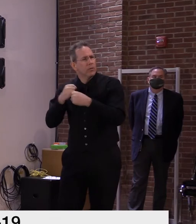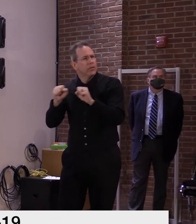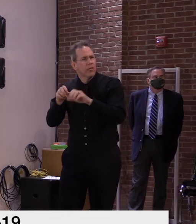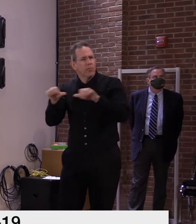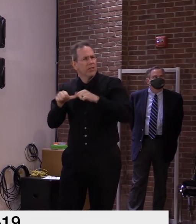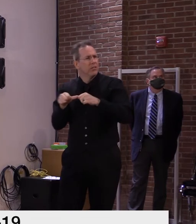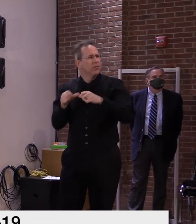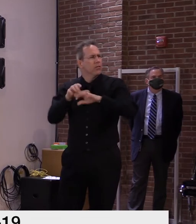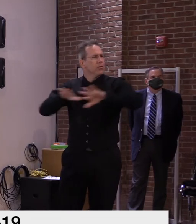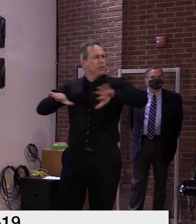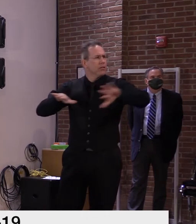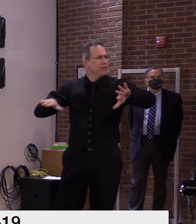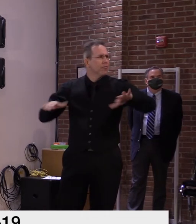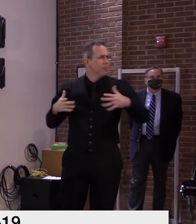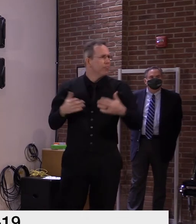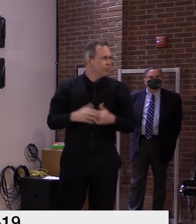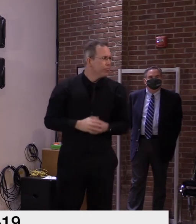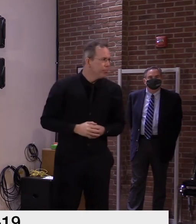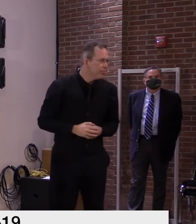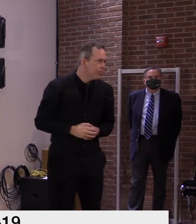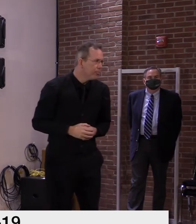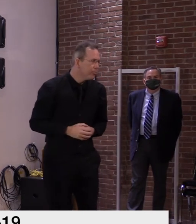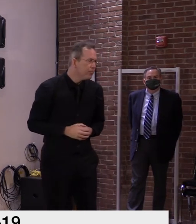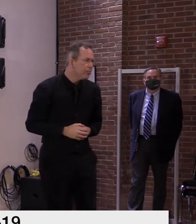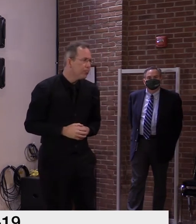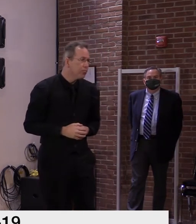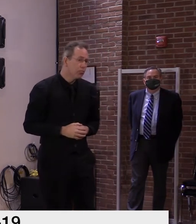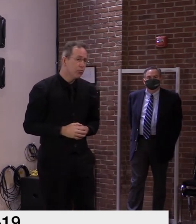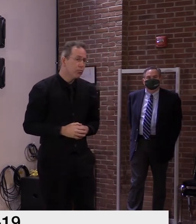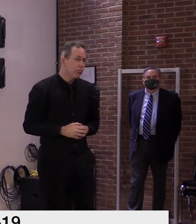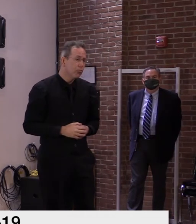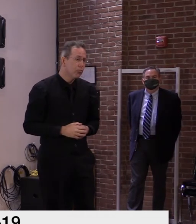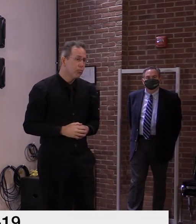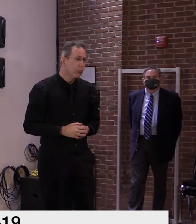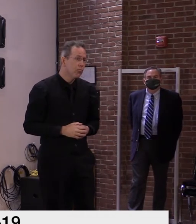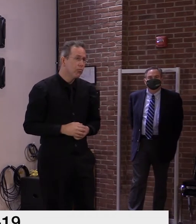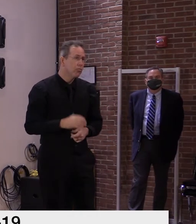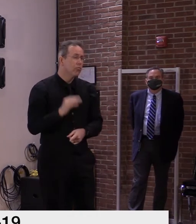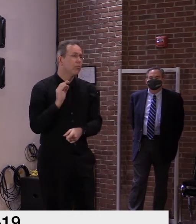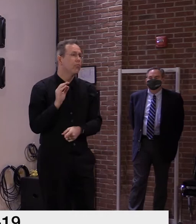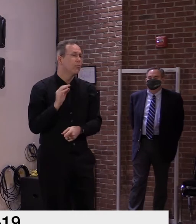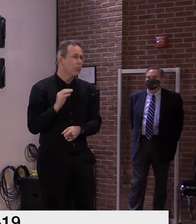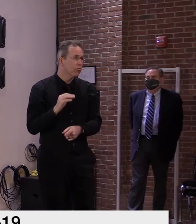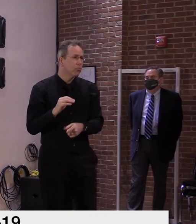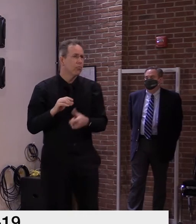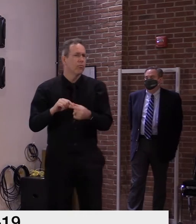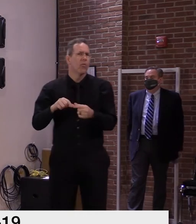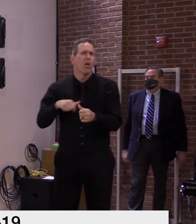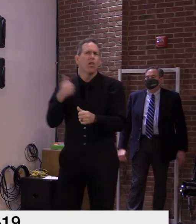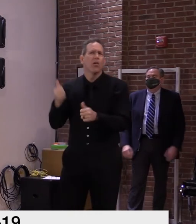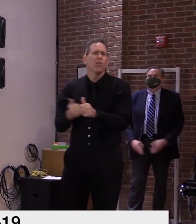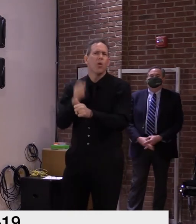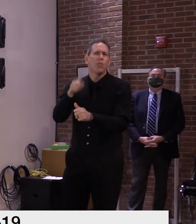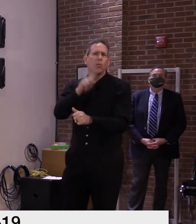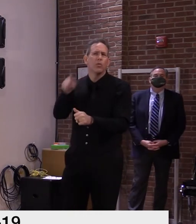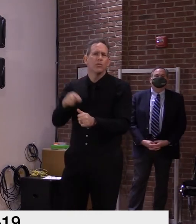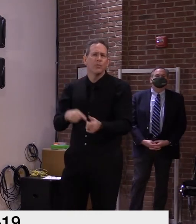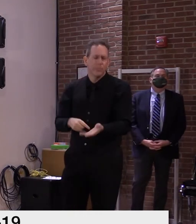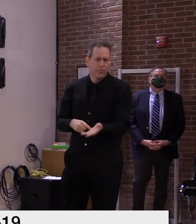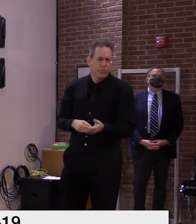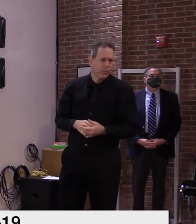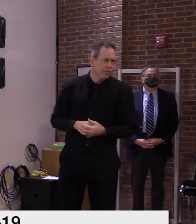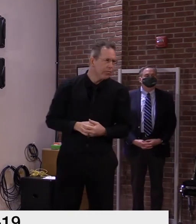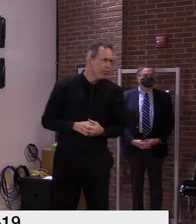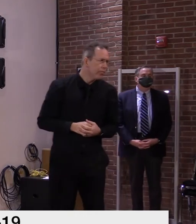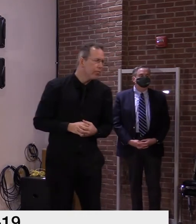those that are in those facilities moving forward. Okay. Any insight so far on what could be